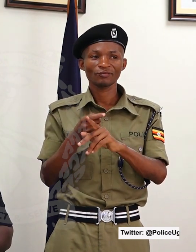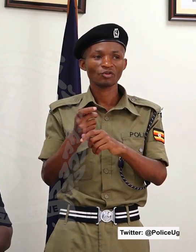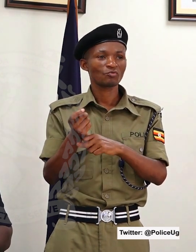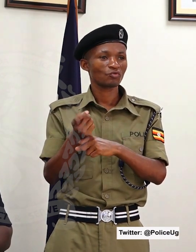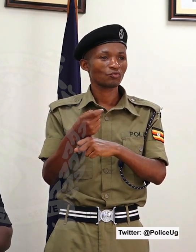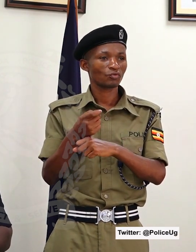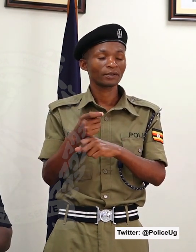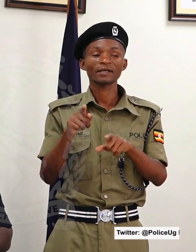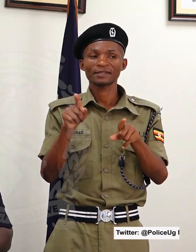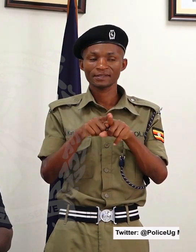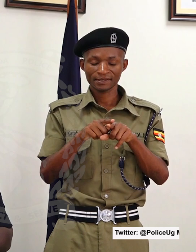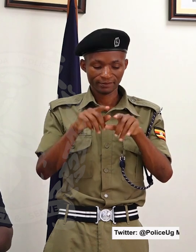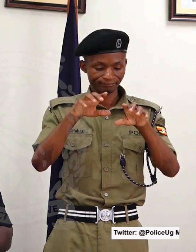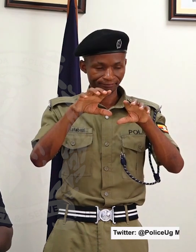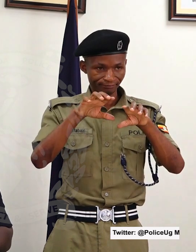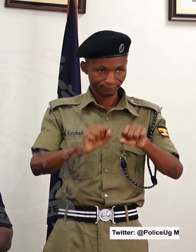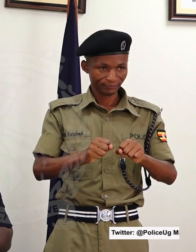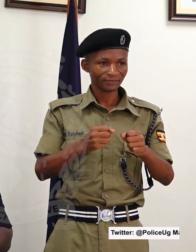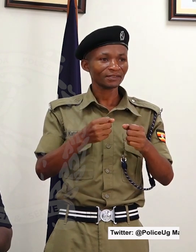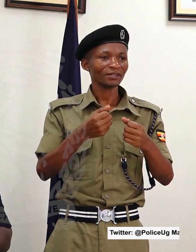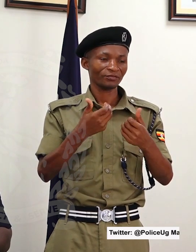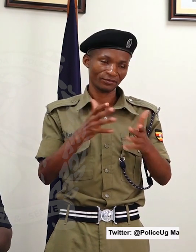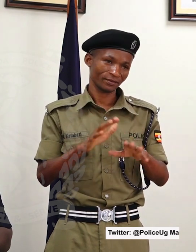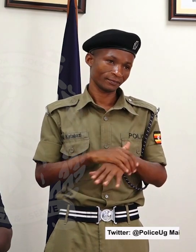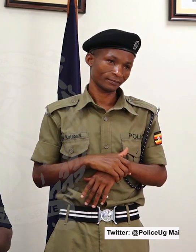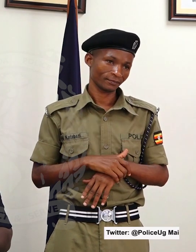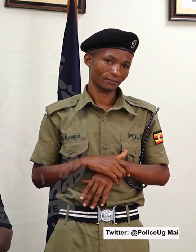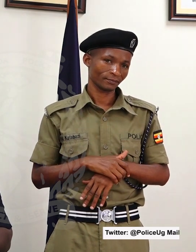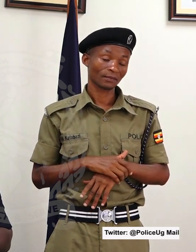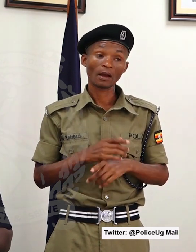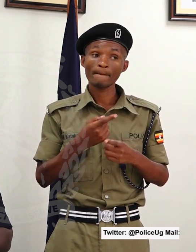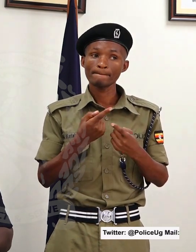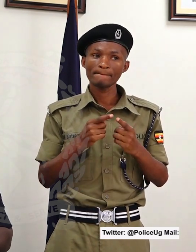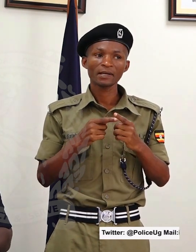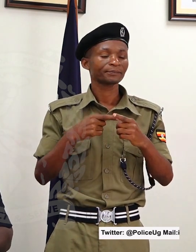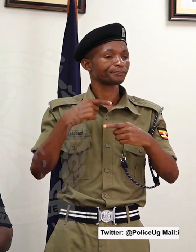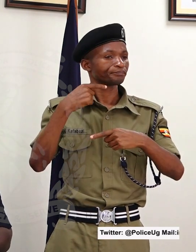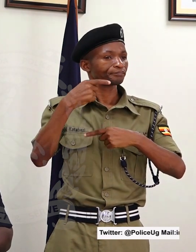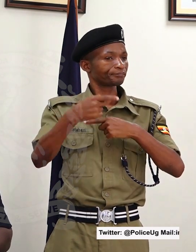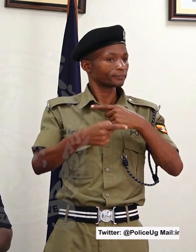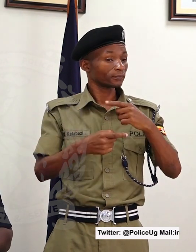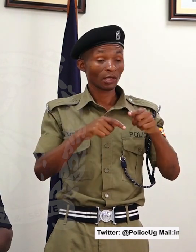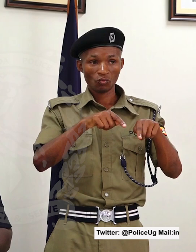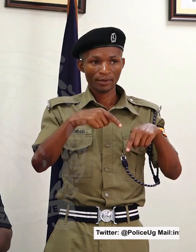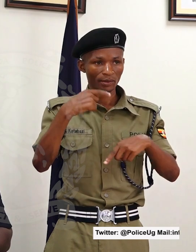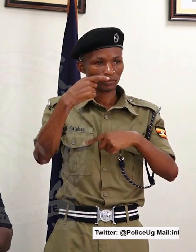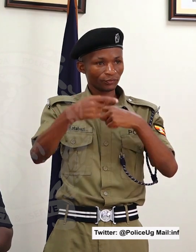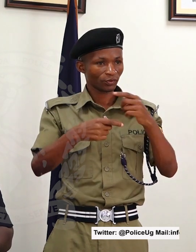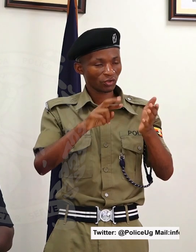Guru was also recovered. But again, we continue to register incidents of